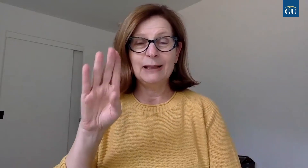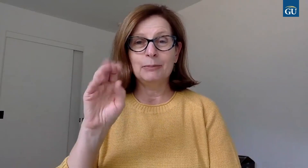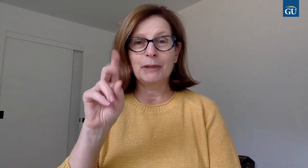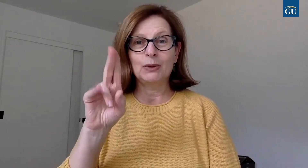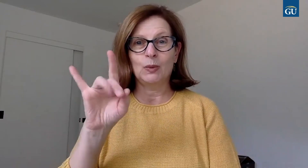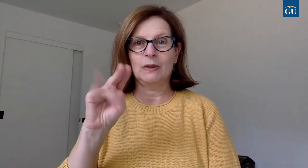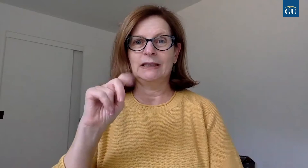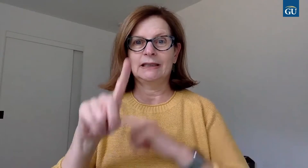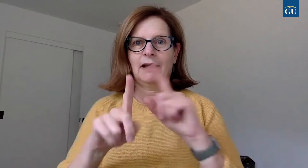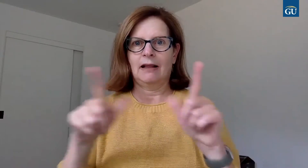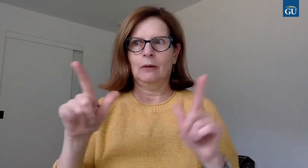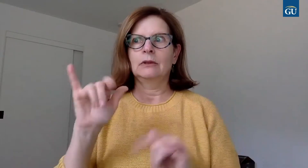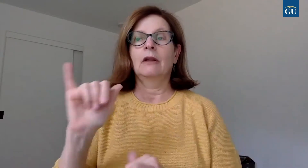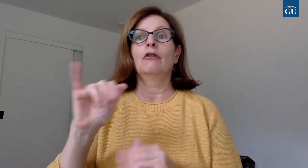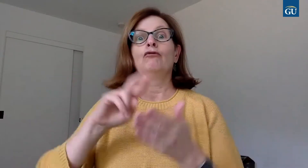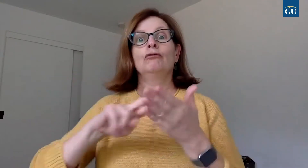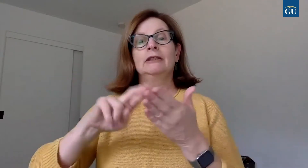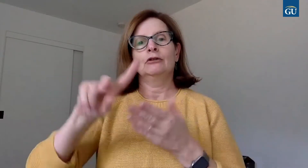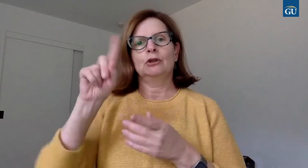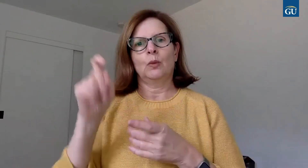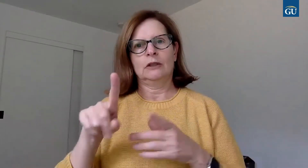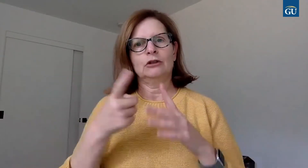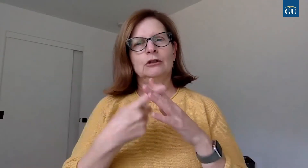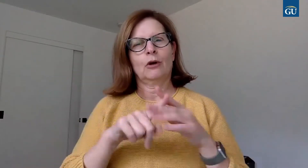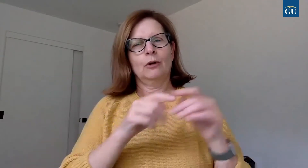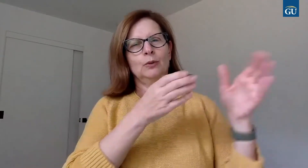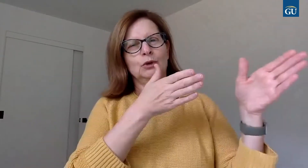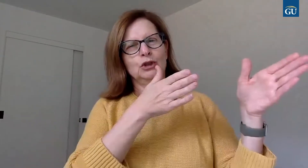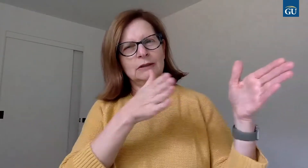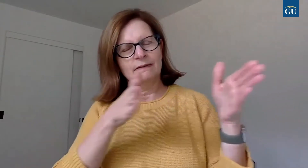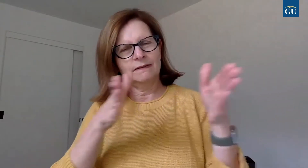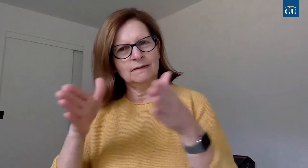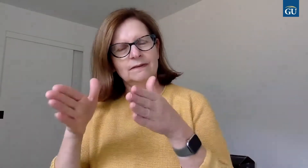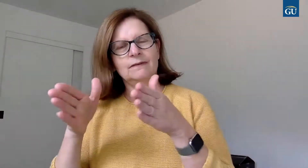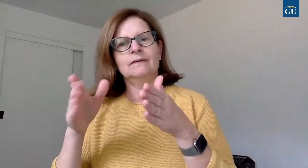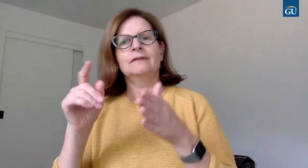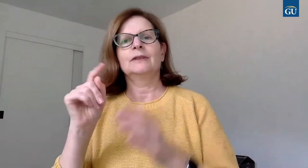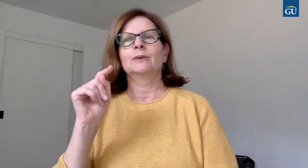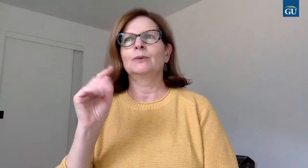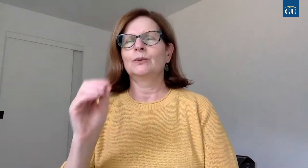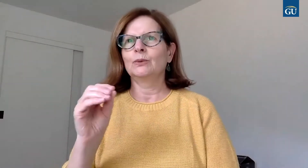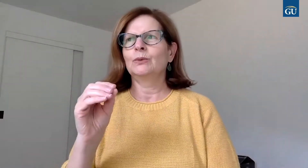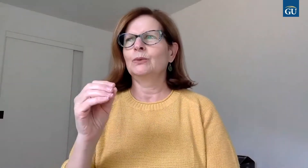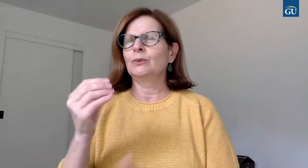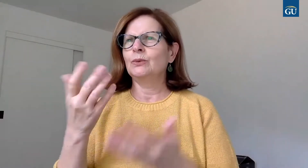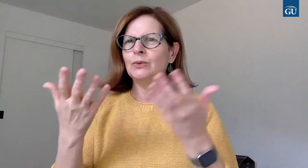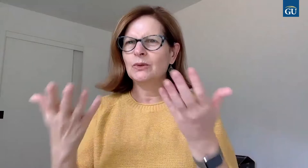with Al-Said Bedouin Sign Language. That research question shifted to what were